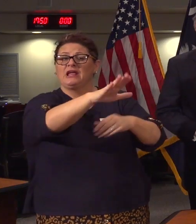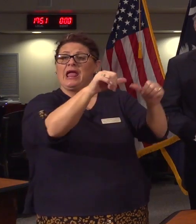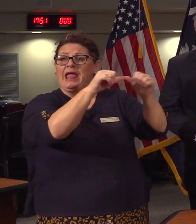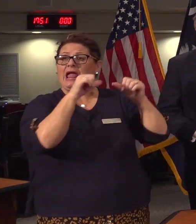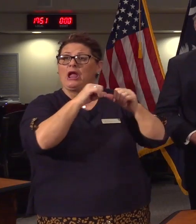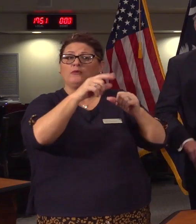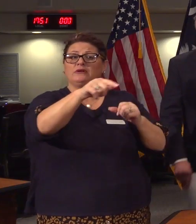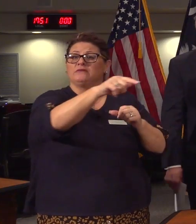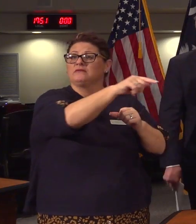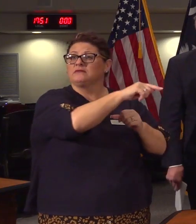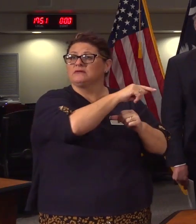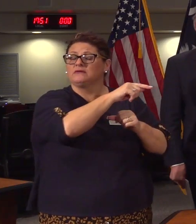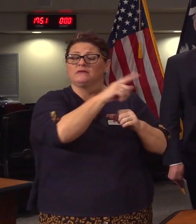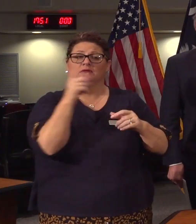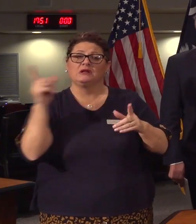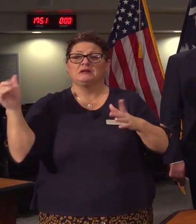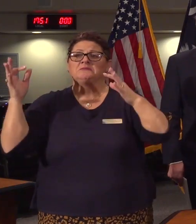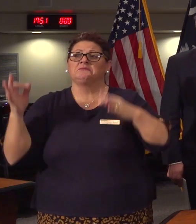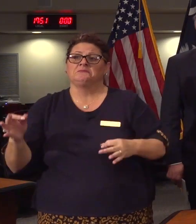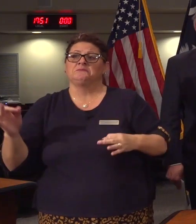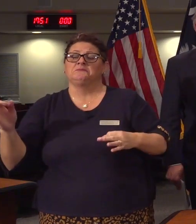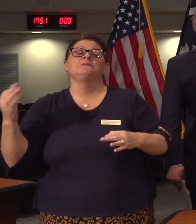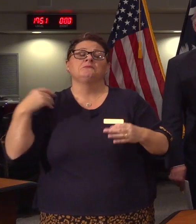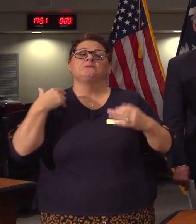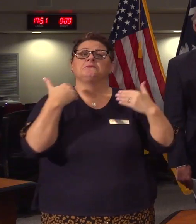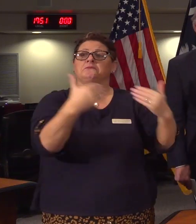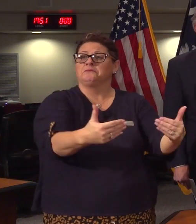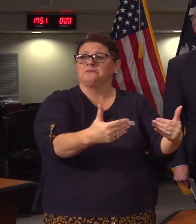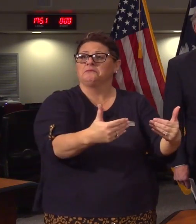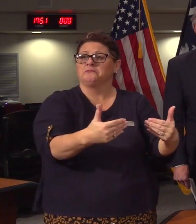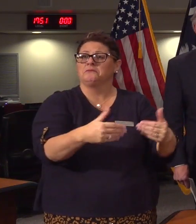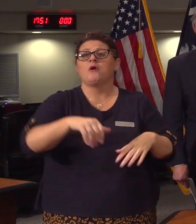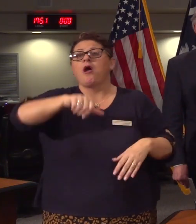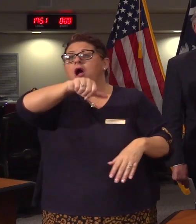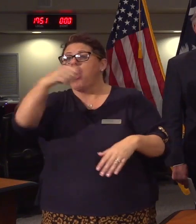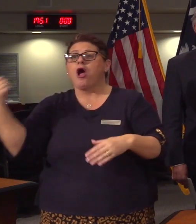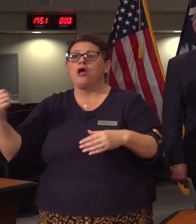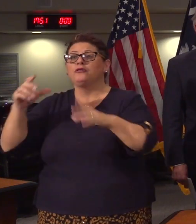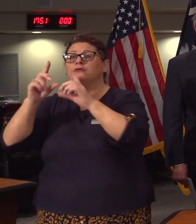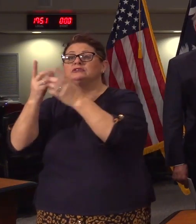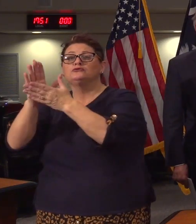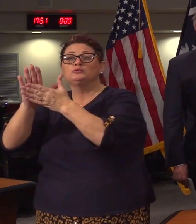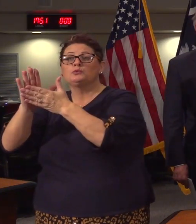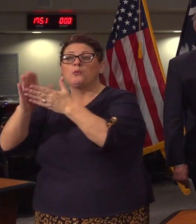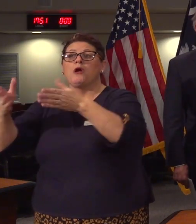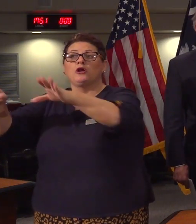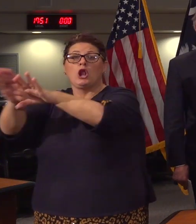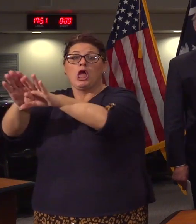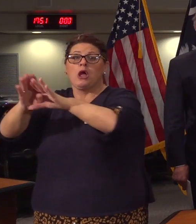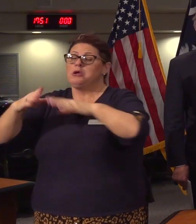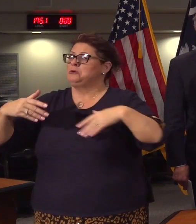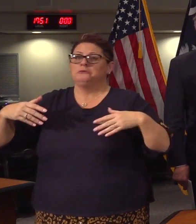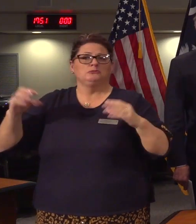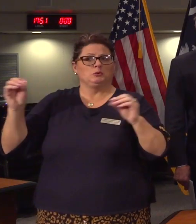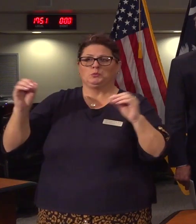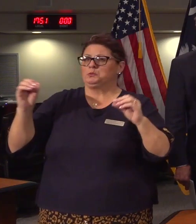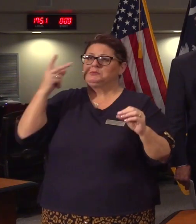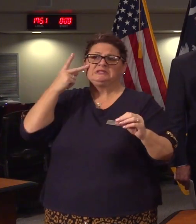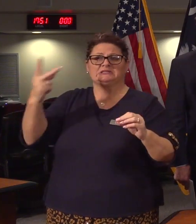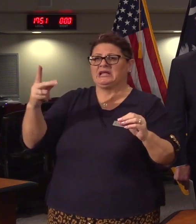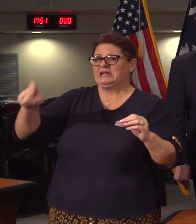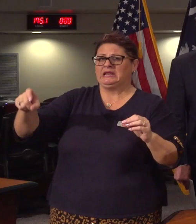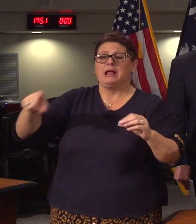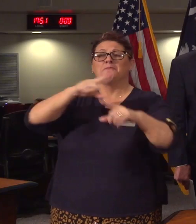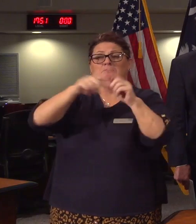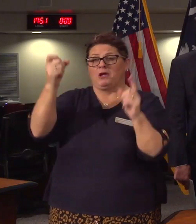There's no reason at this time for any other district in the state to close. We'll be talking with them, and of course we watch this by the